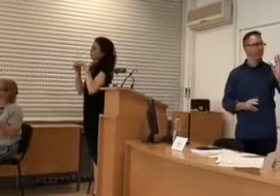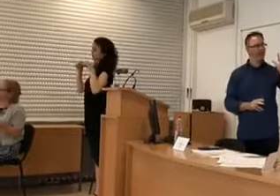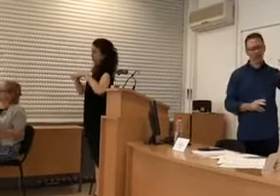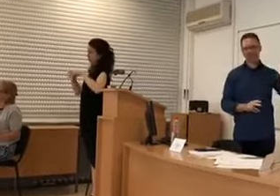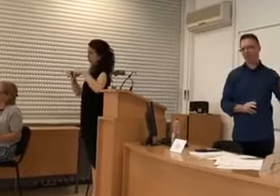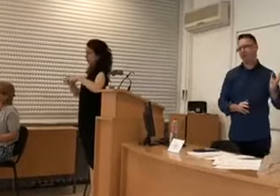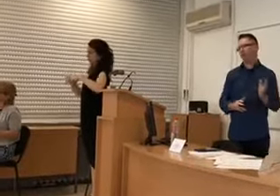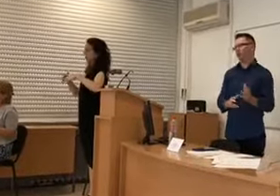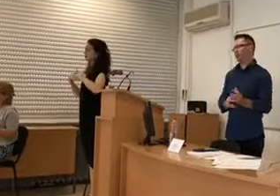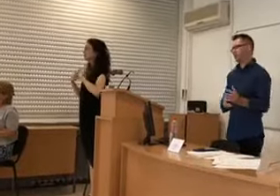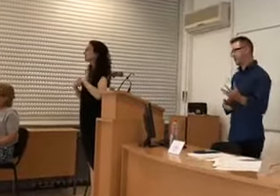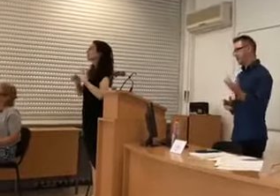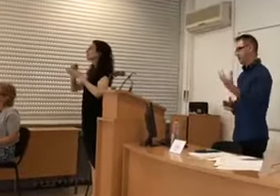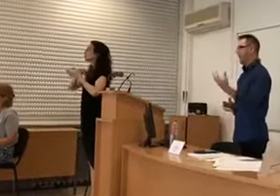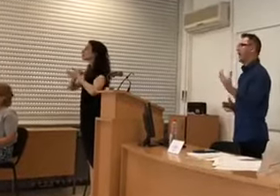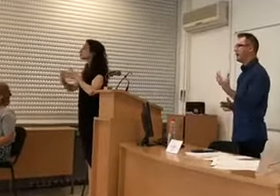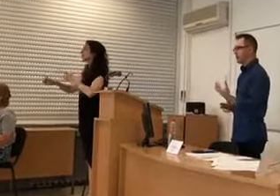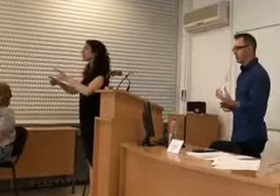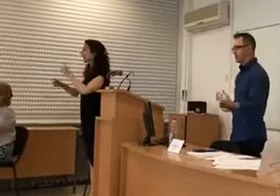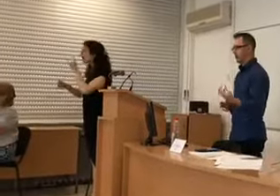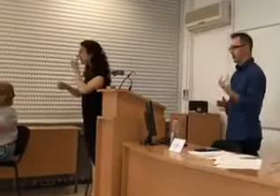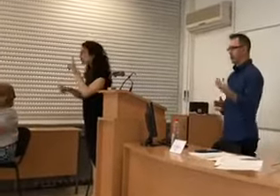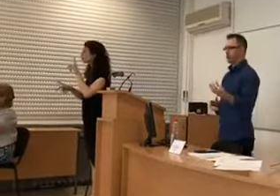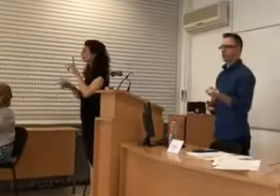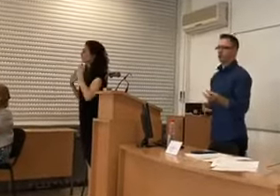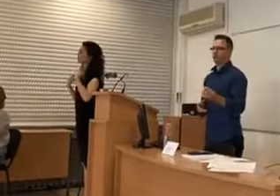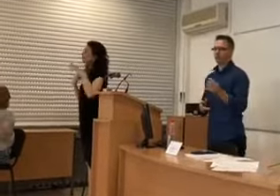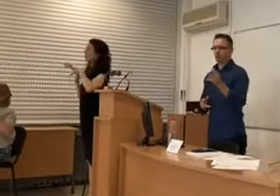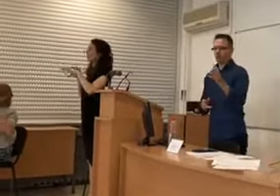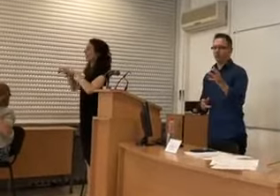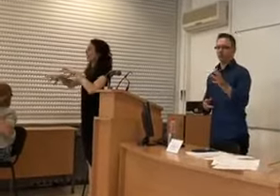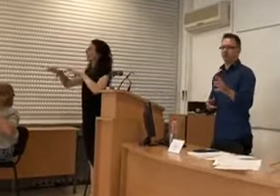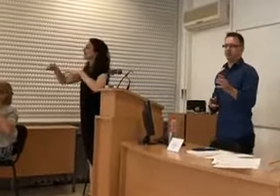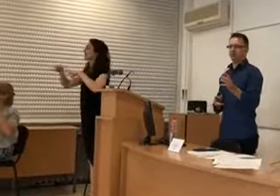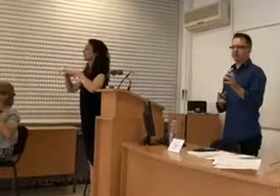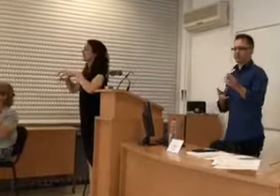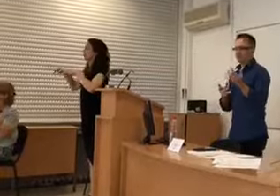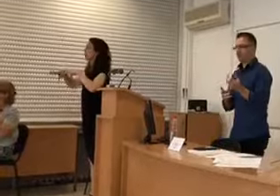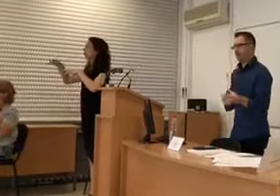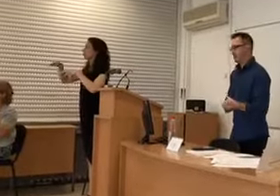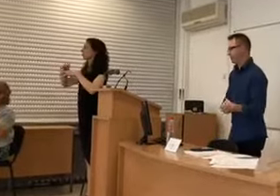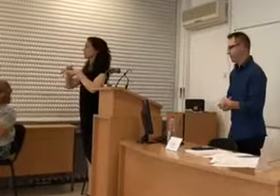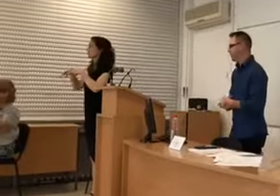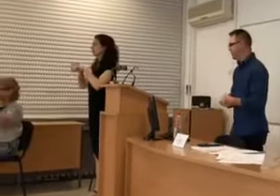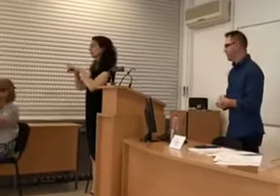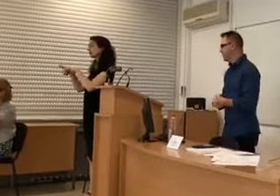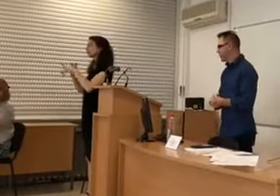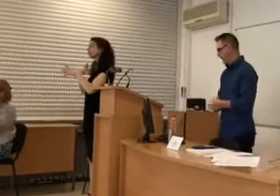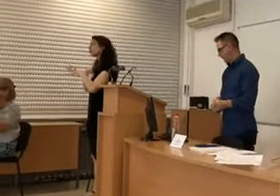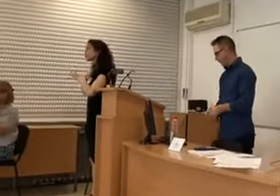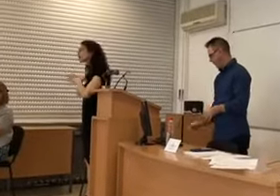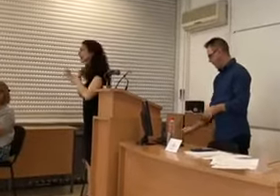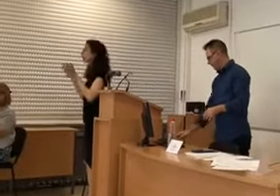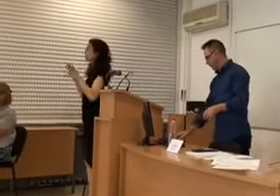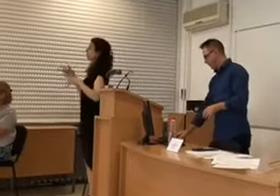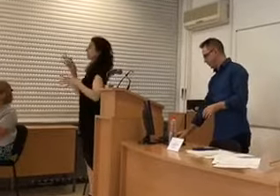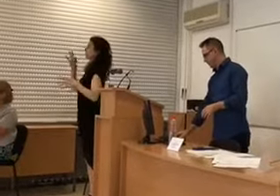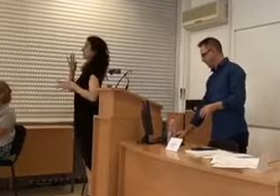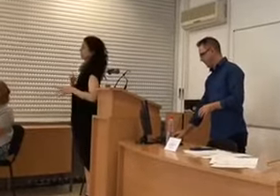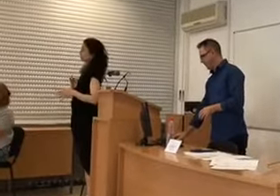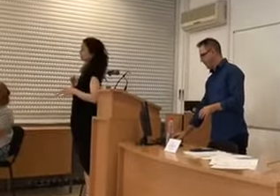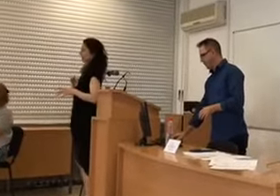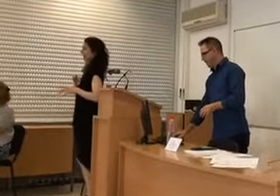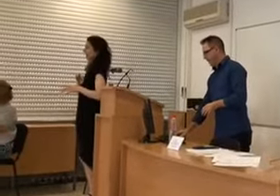to outline some areas in which the most this impact of internet is